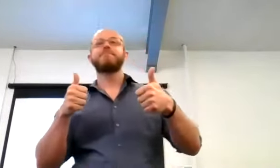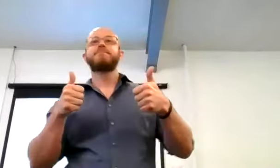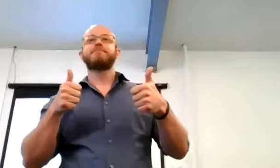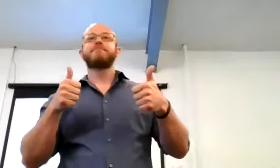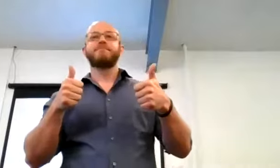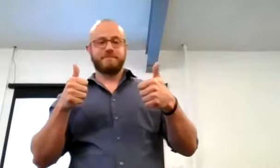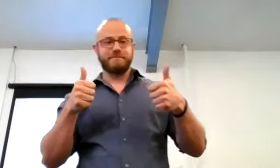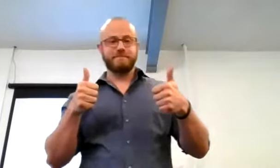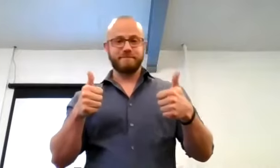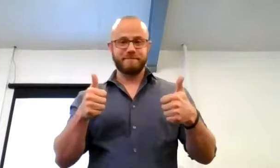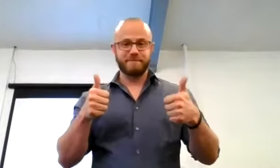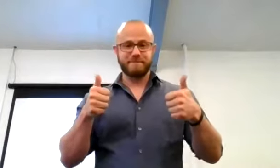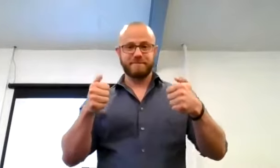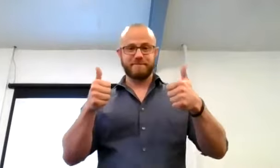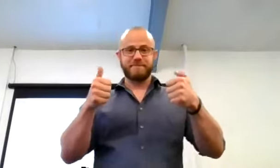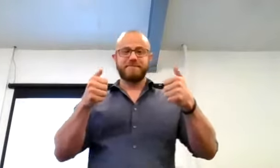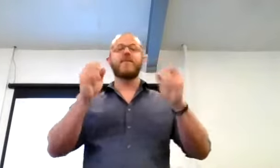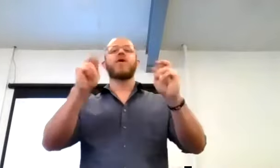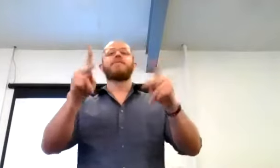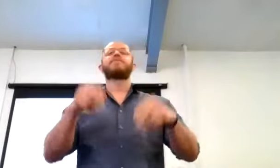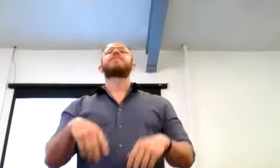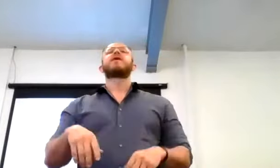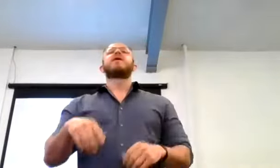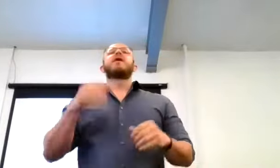and then I'll voice also. Okay?